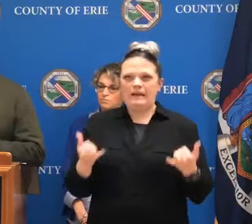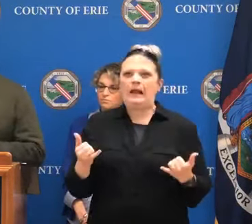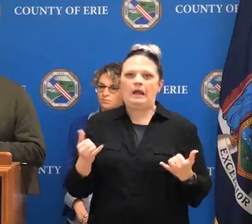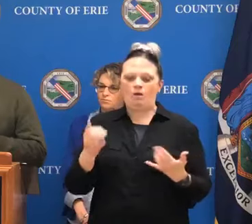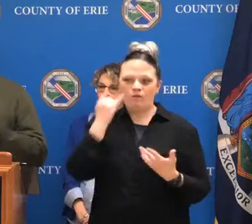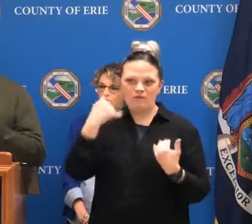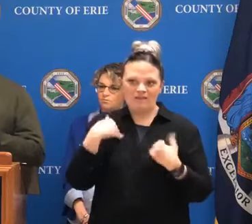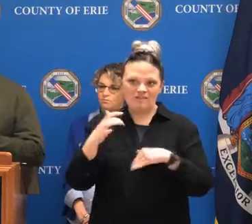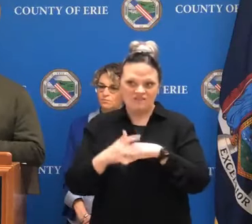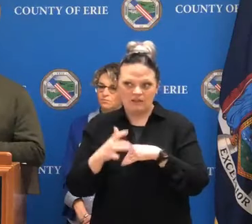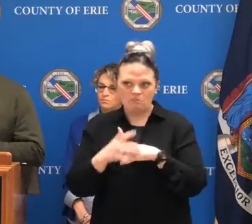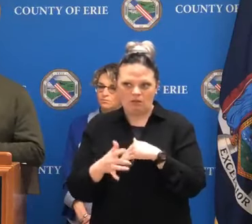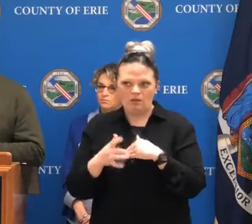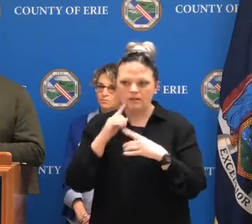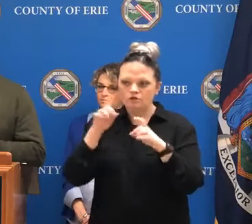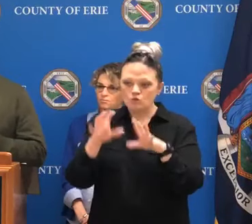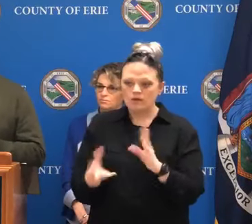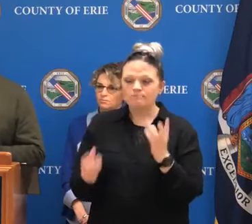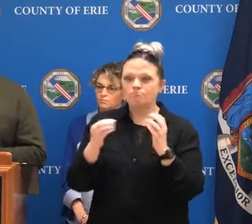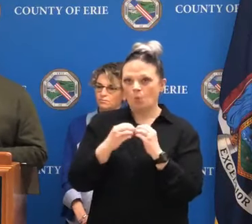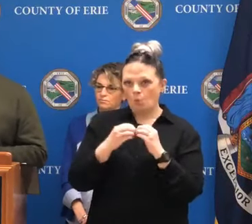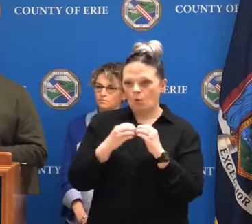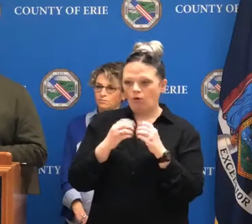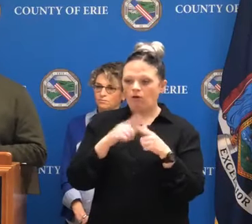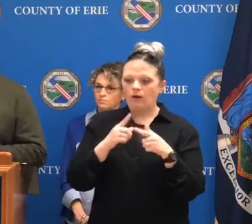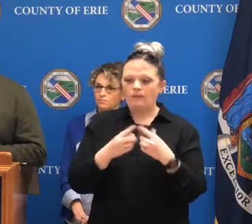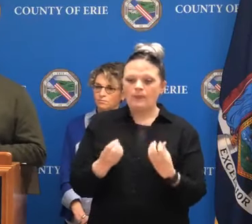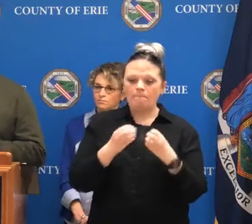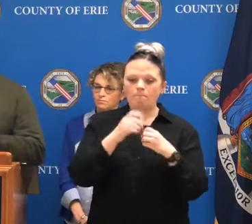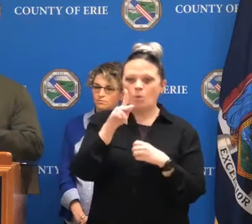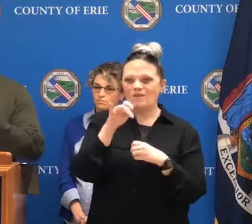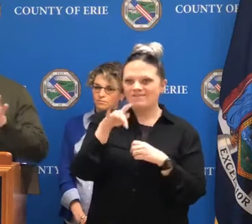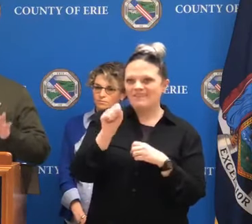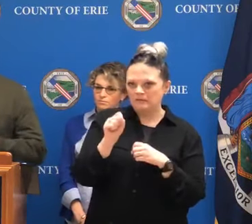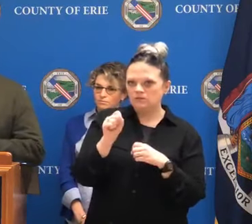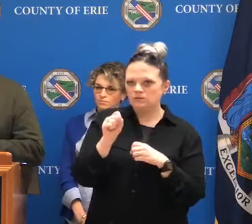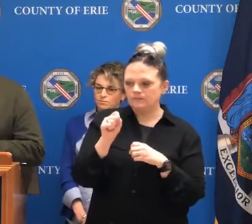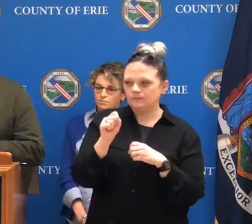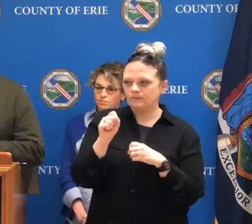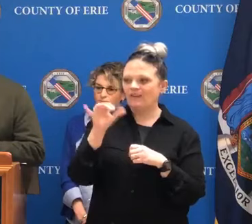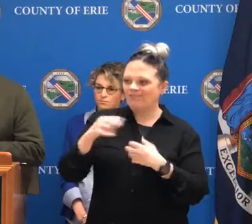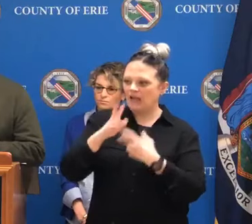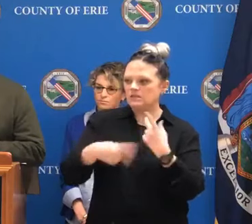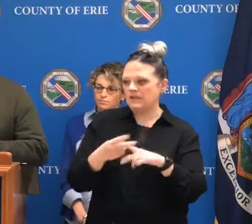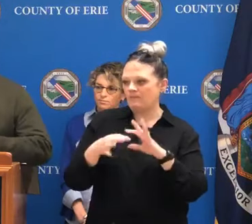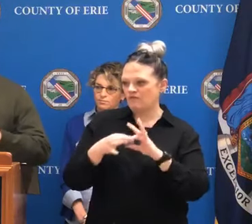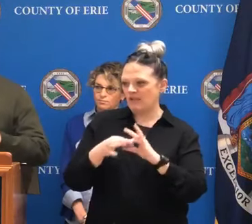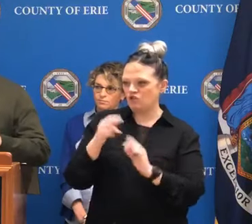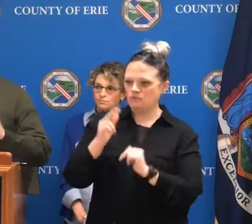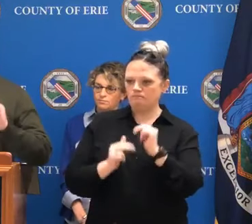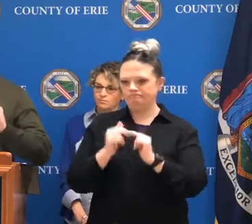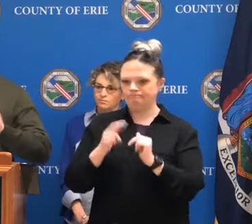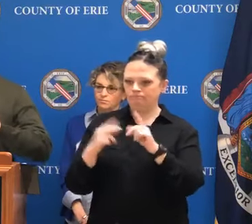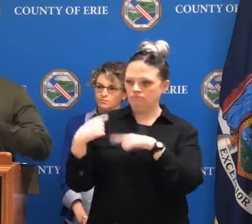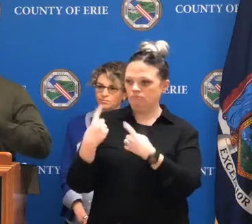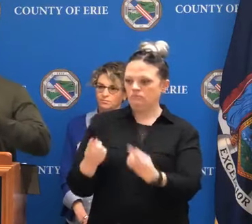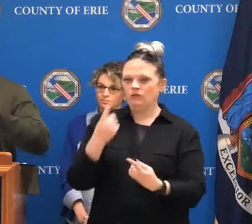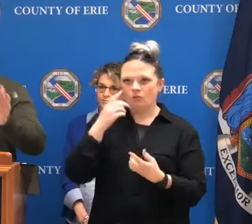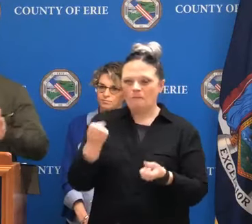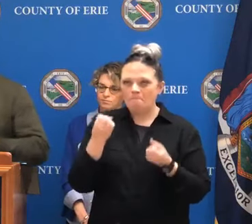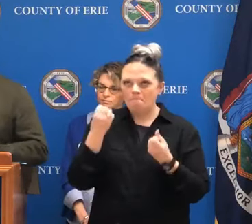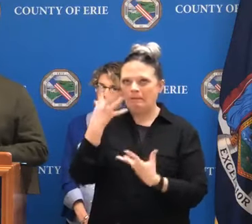the availability to be able to test more and have more test kits to do. So that's the type of relationship building that's been going on many, many,